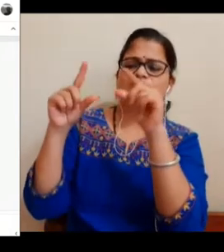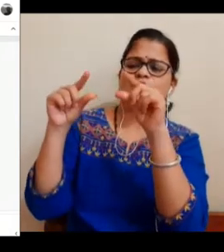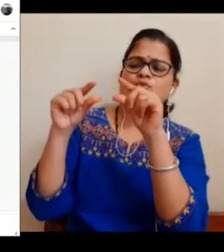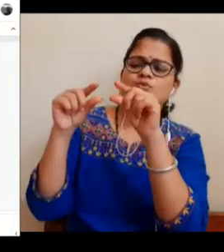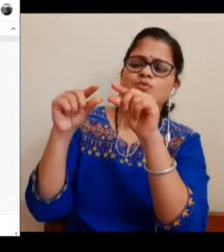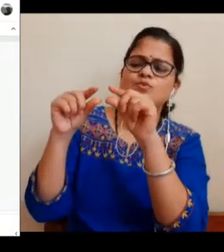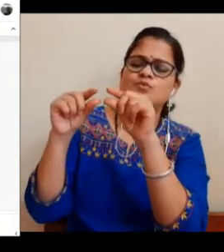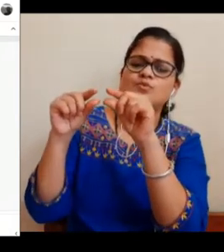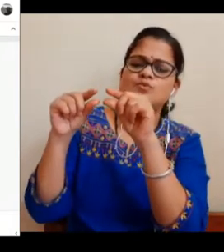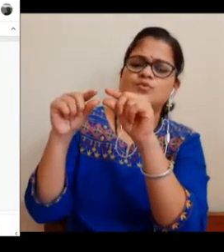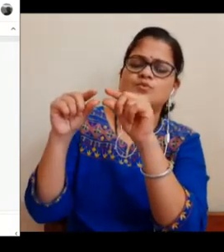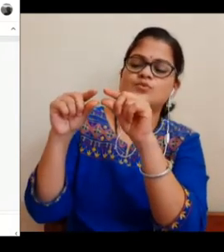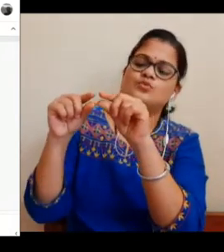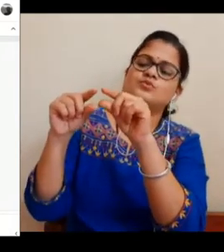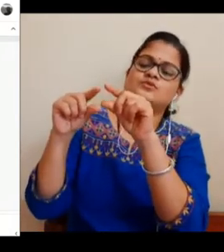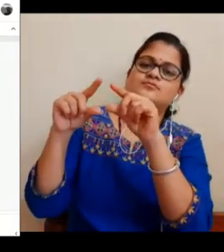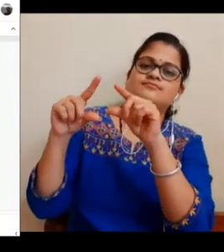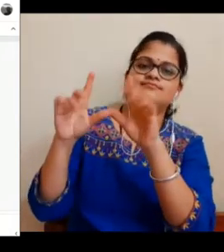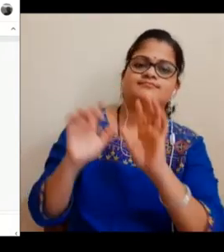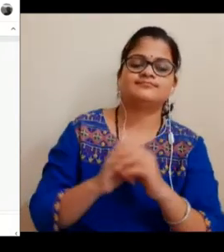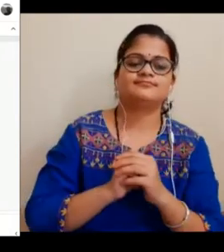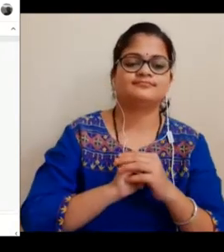and this star a little bigger.